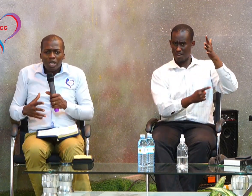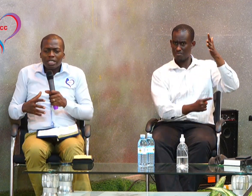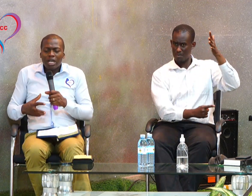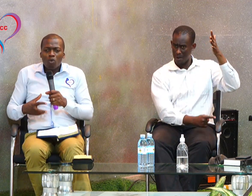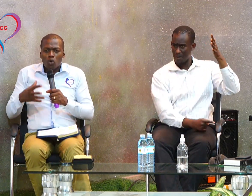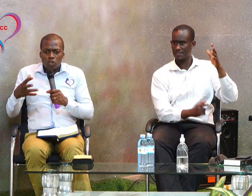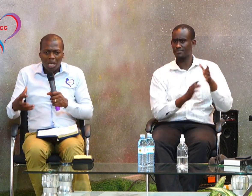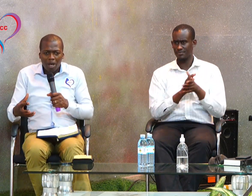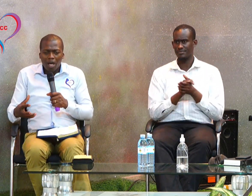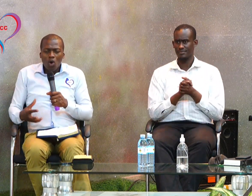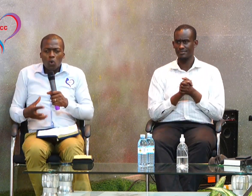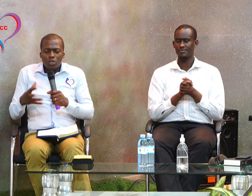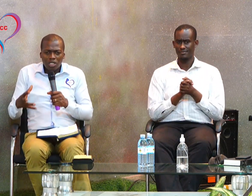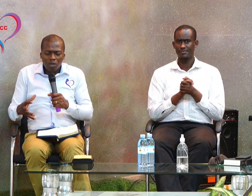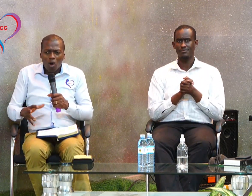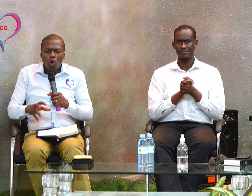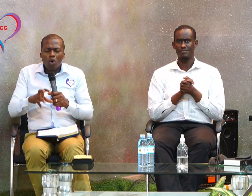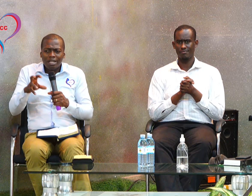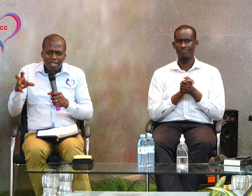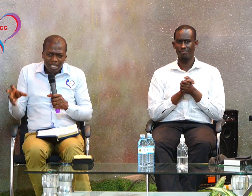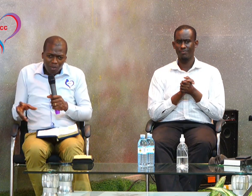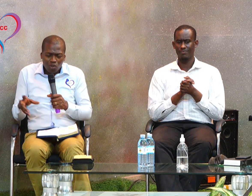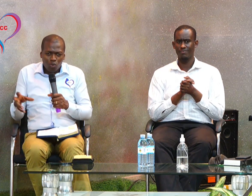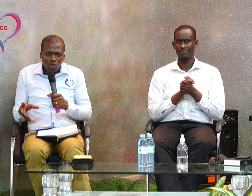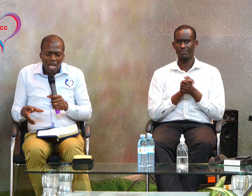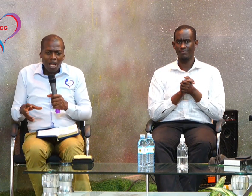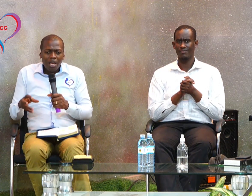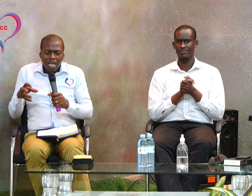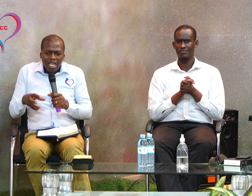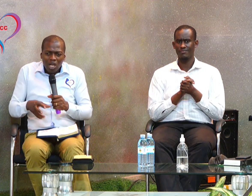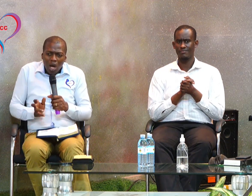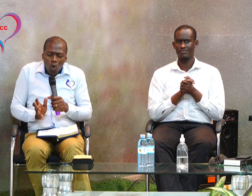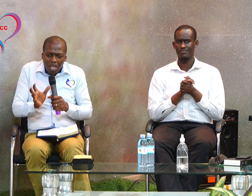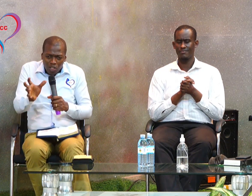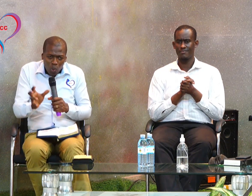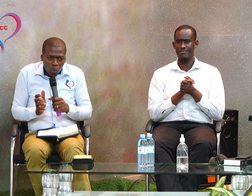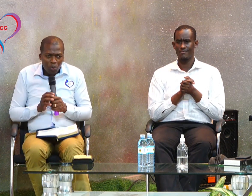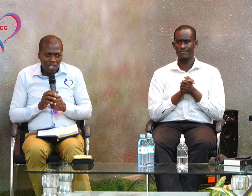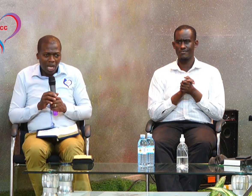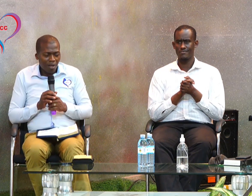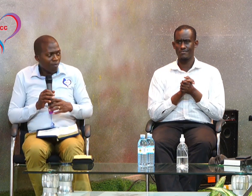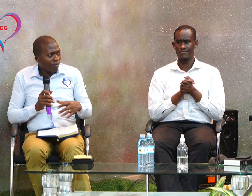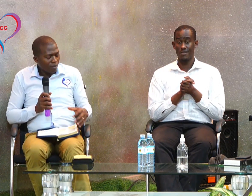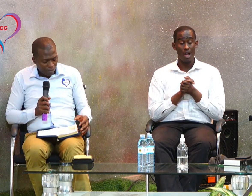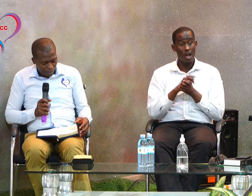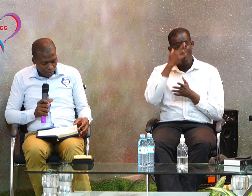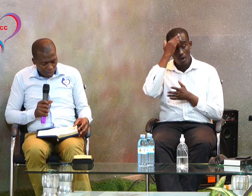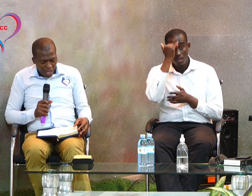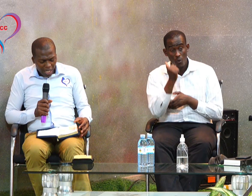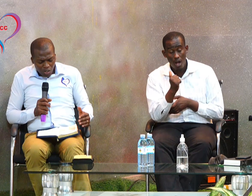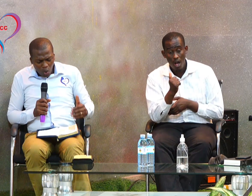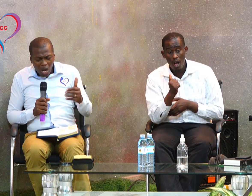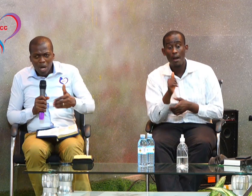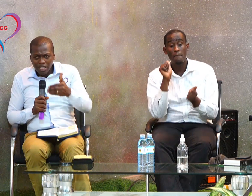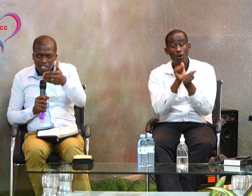gwe ze weeteekamu okusaba okusiba okweresa ebintu byonna naye nga olina ky'oluubirira. That the reason why he's doing that,